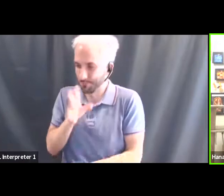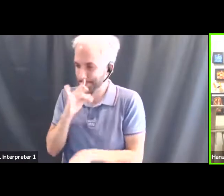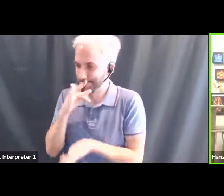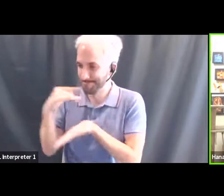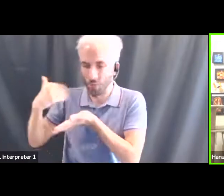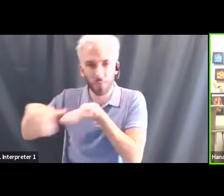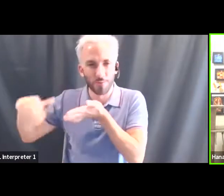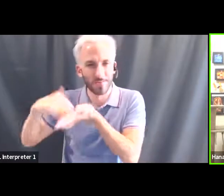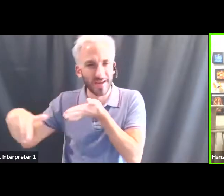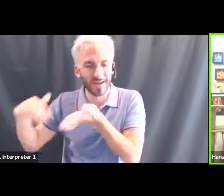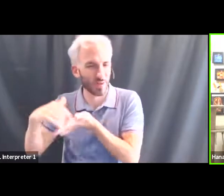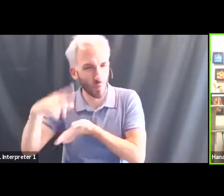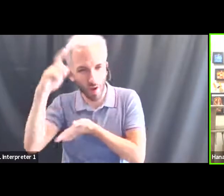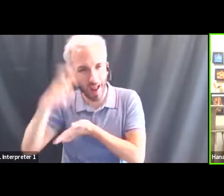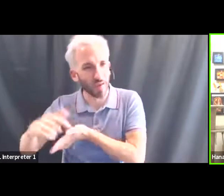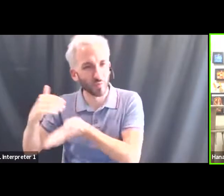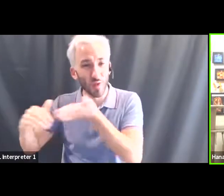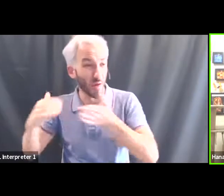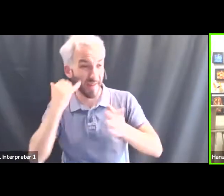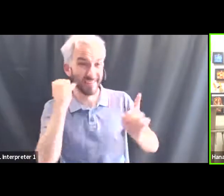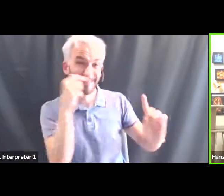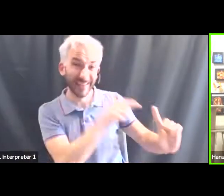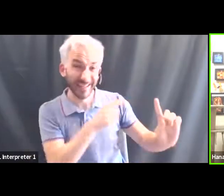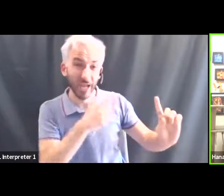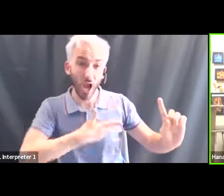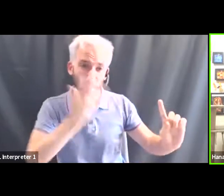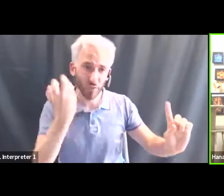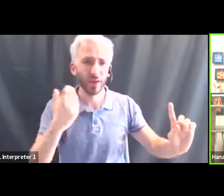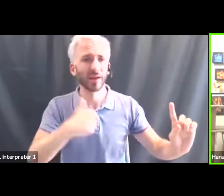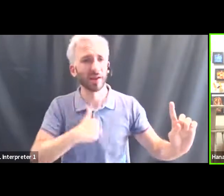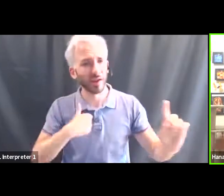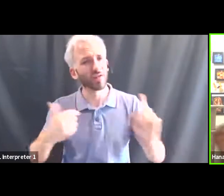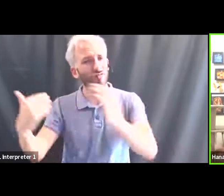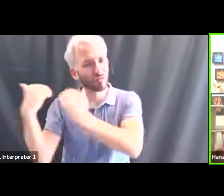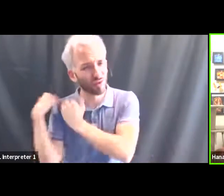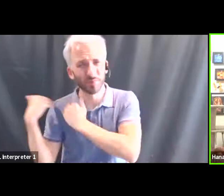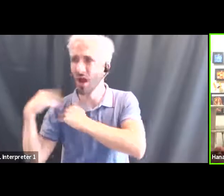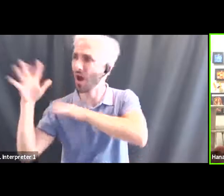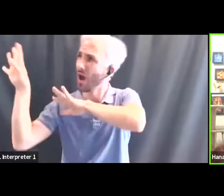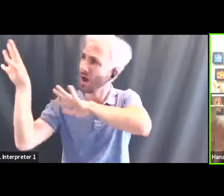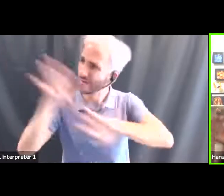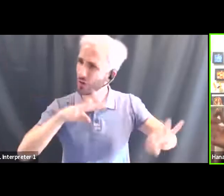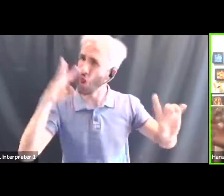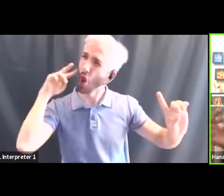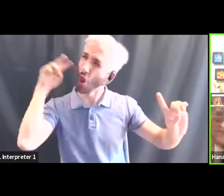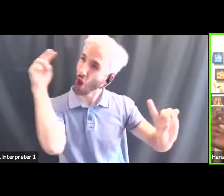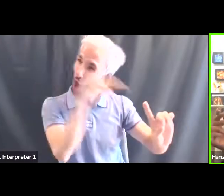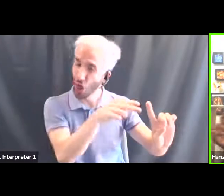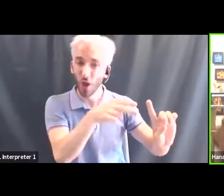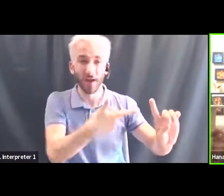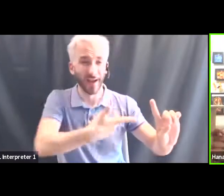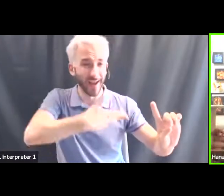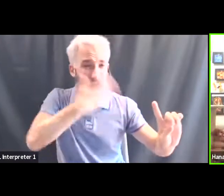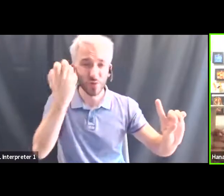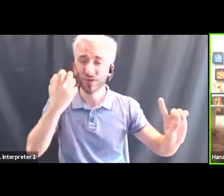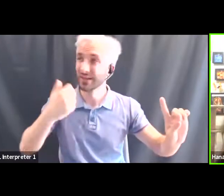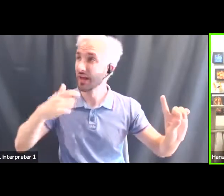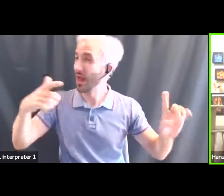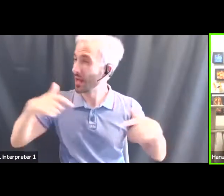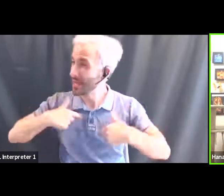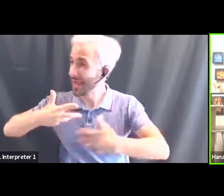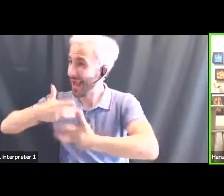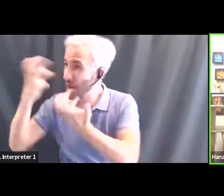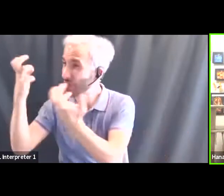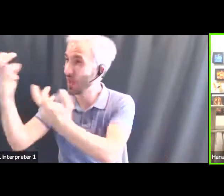done. If he was angry, we had the responsibility to make his anger echo, to get other people upset too. Because